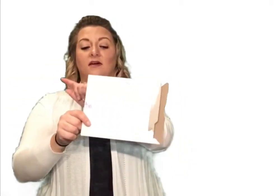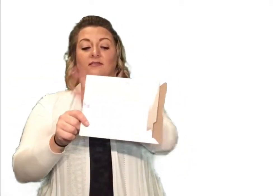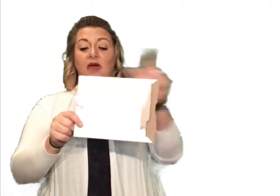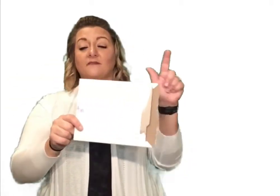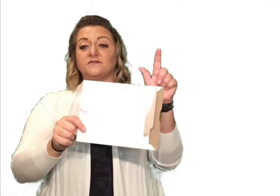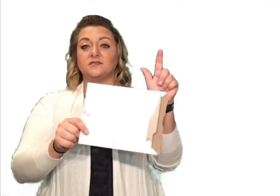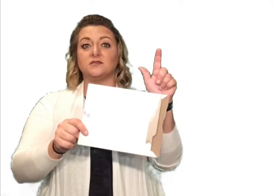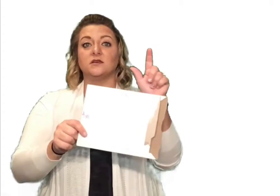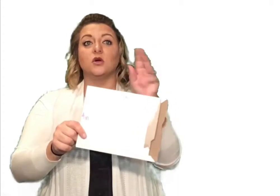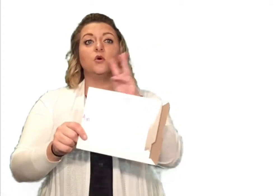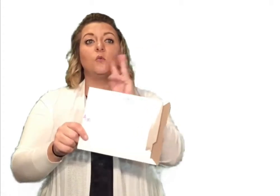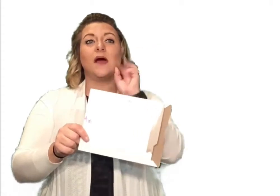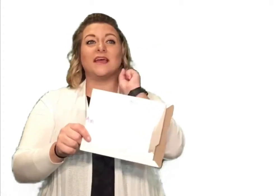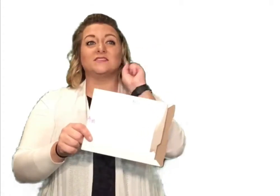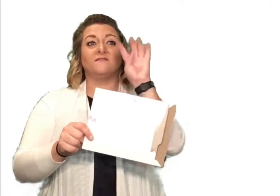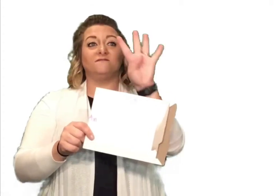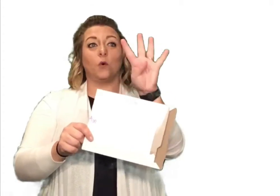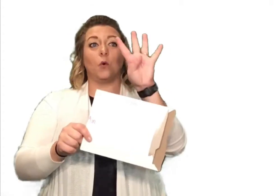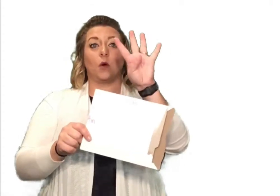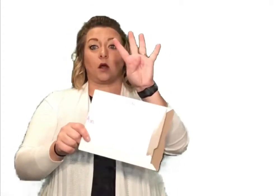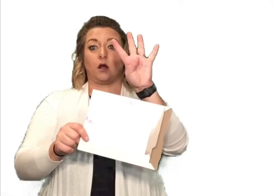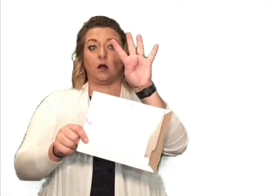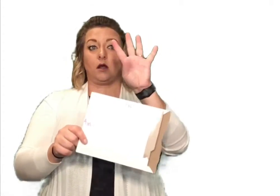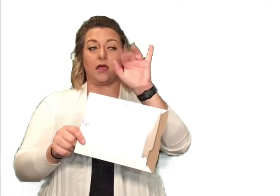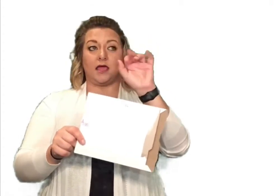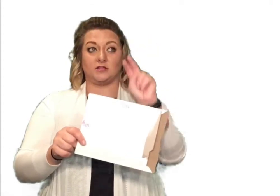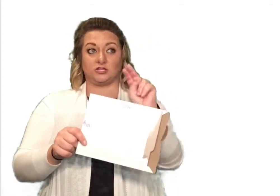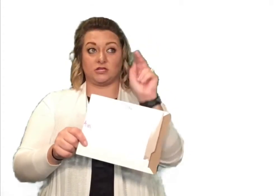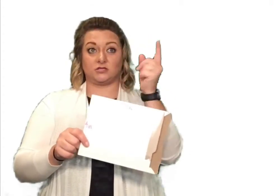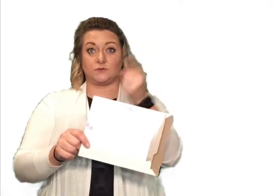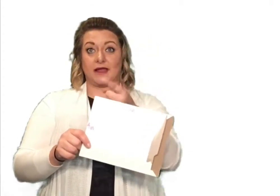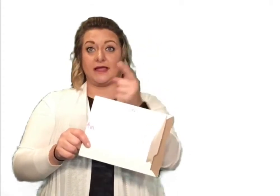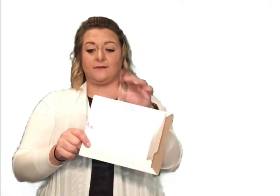the left was 4 inches, right?